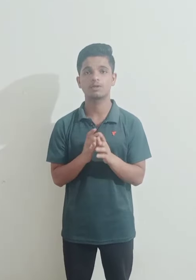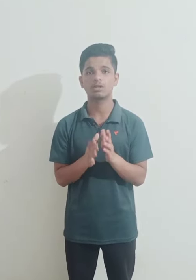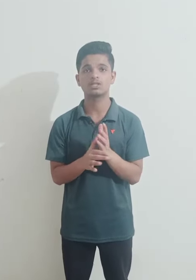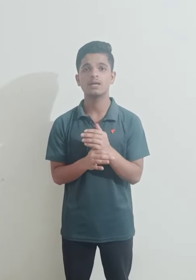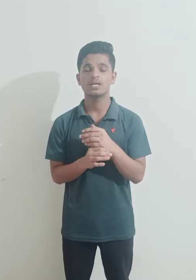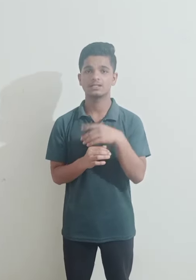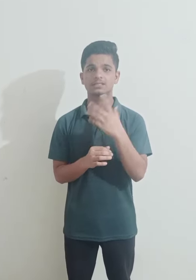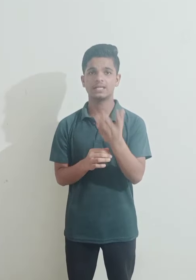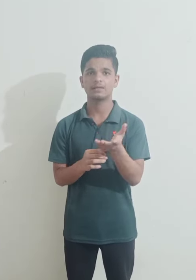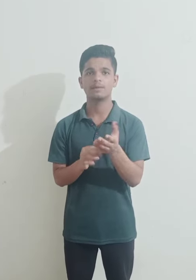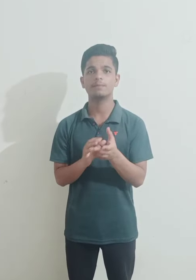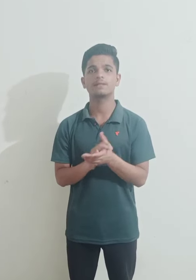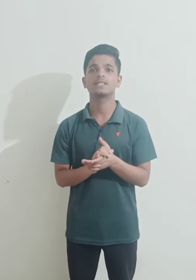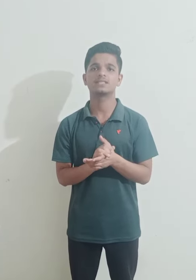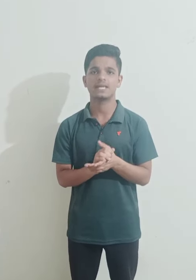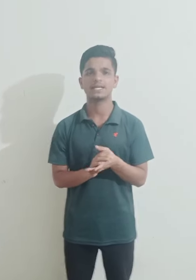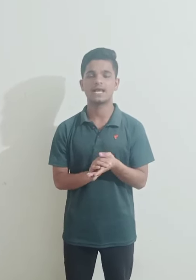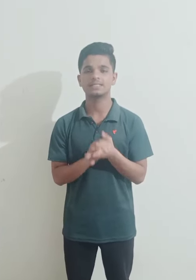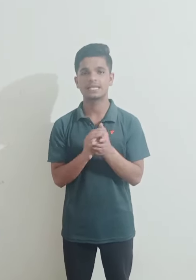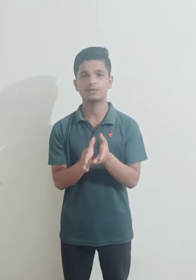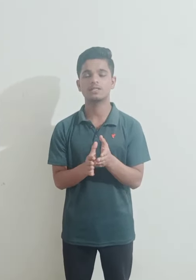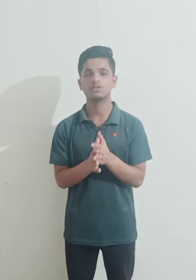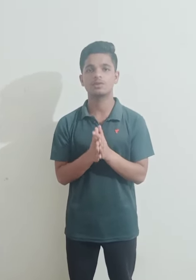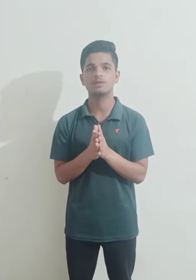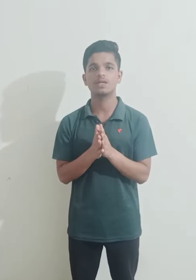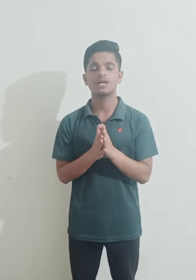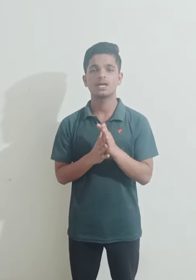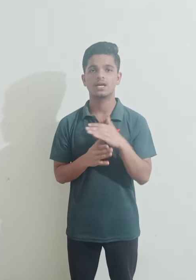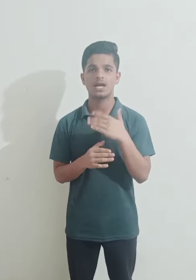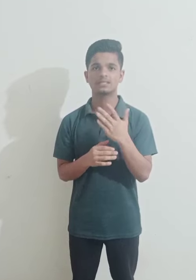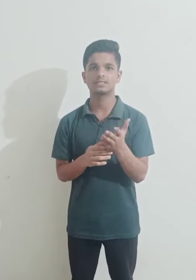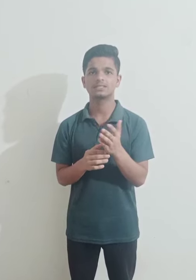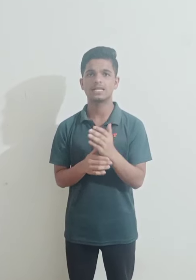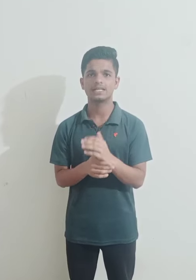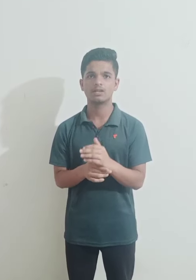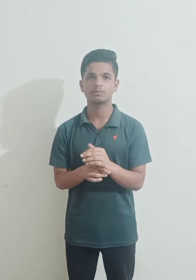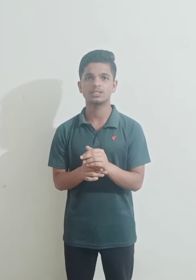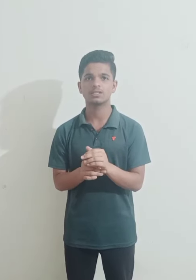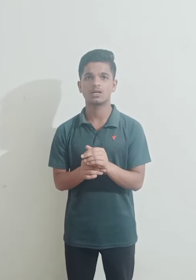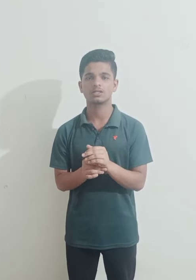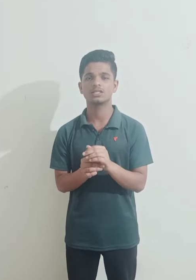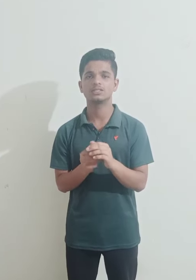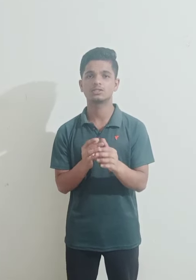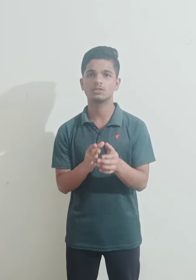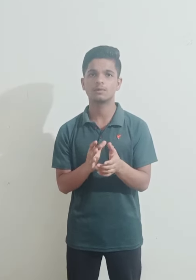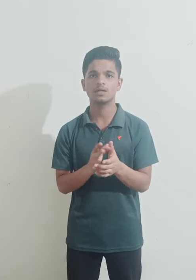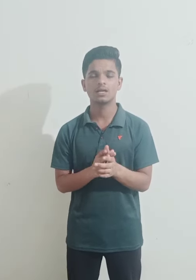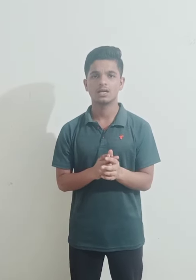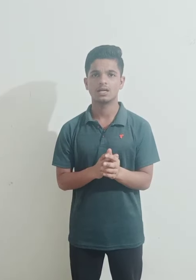the main method is static. And second one is when we access the static objects or the instance of a class,